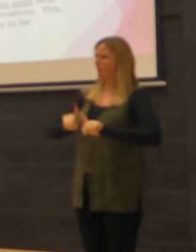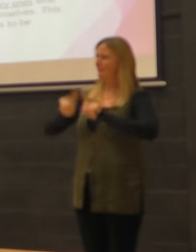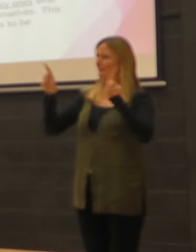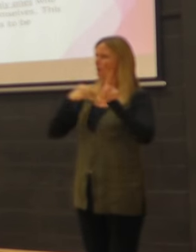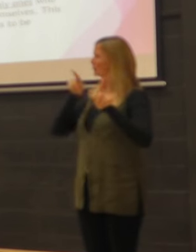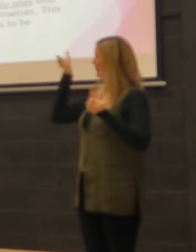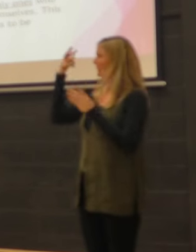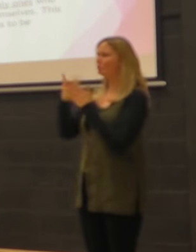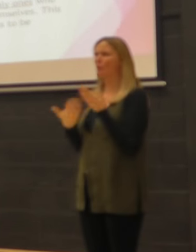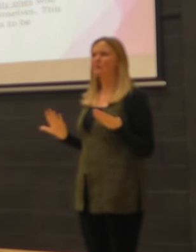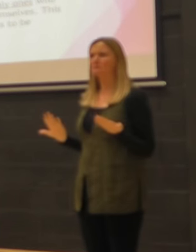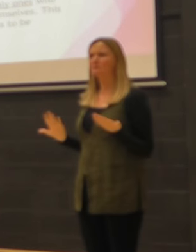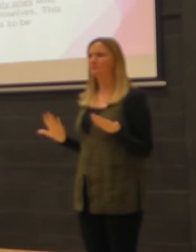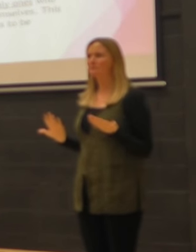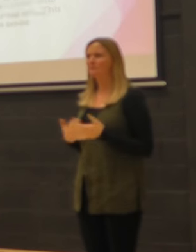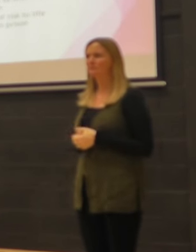rule.